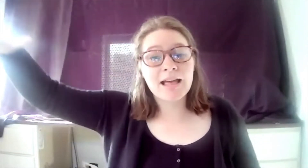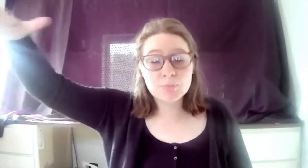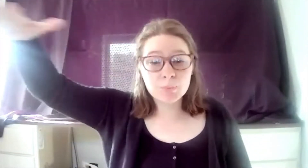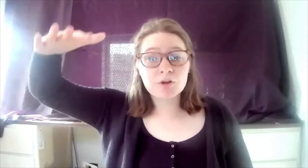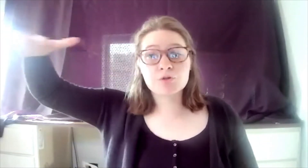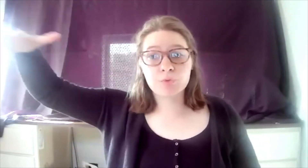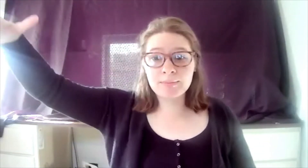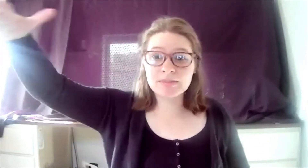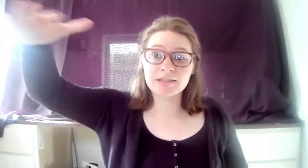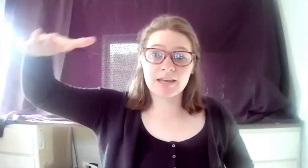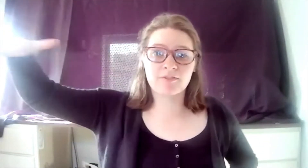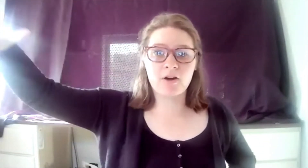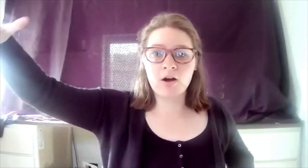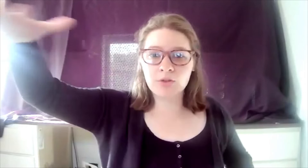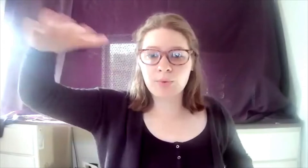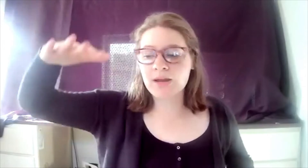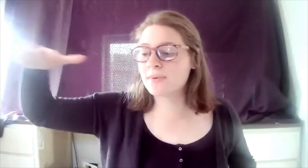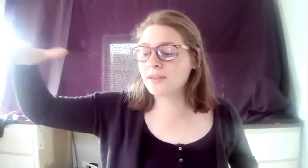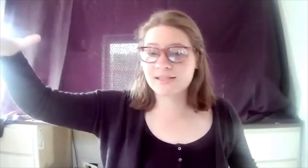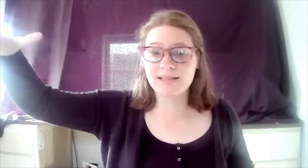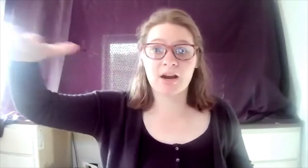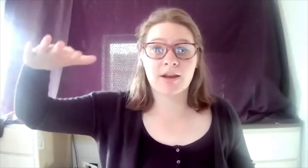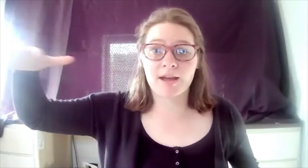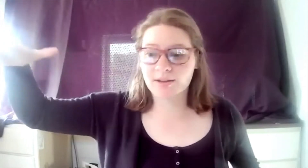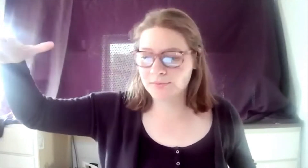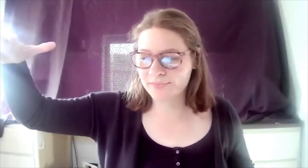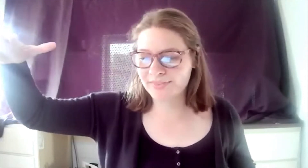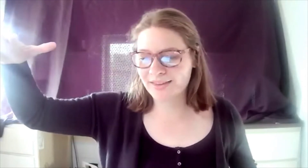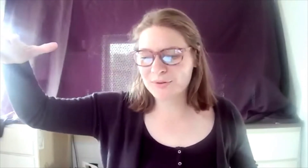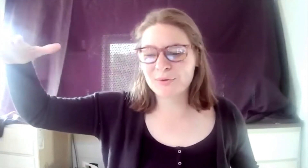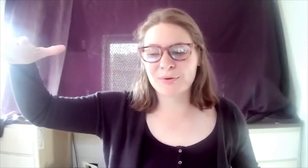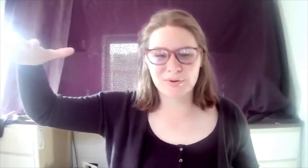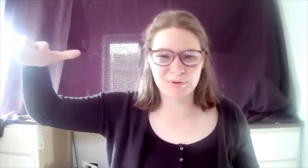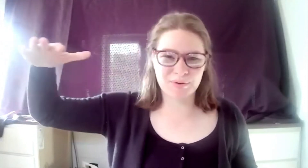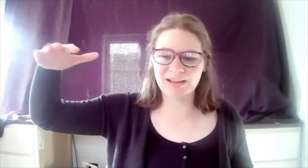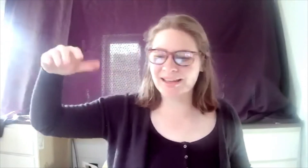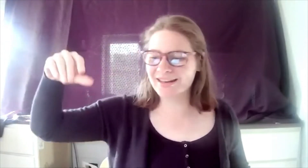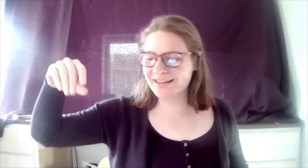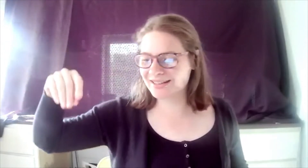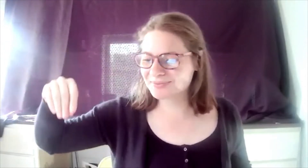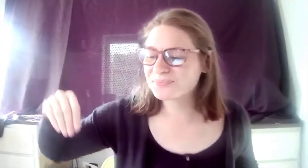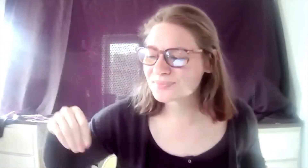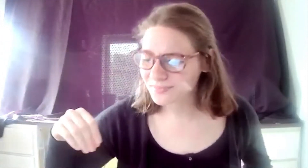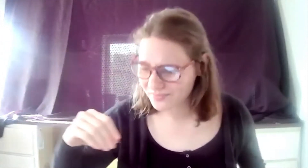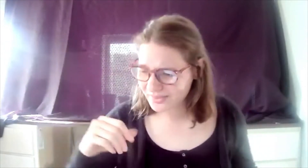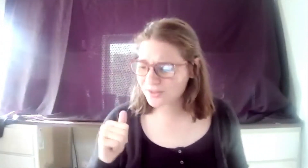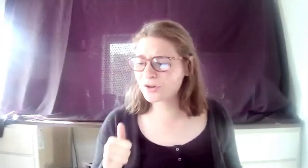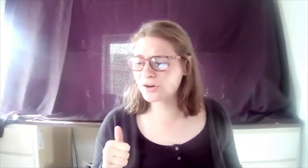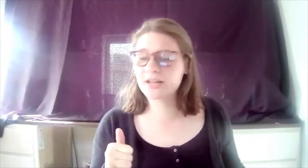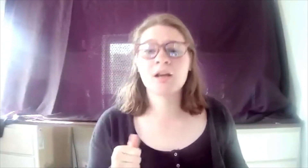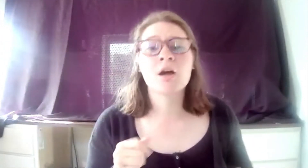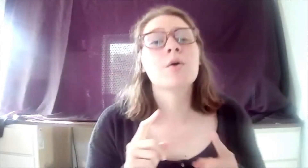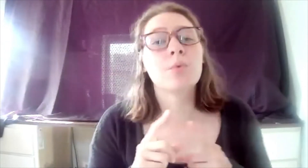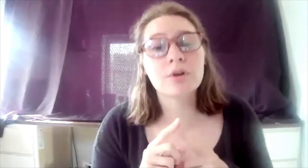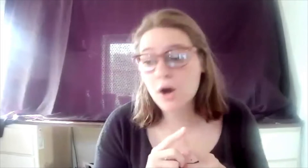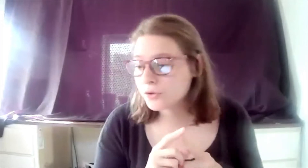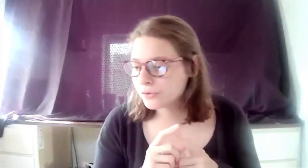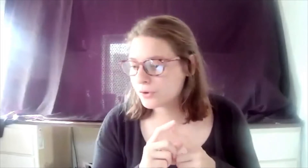that's where your dreams live, all the way up in this area. Good, good. We'll go through